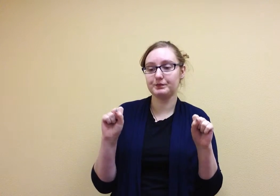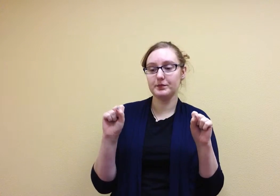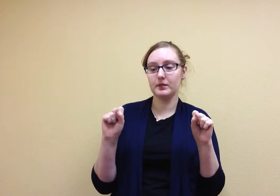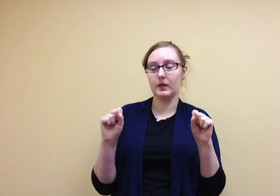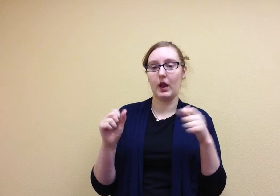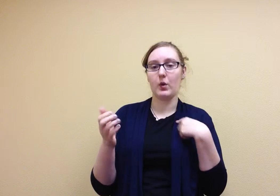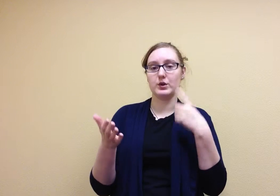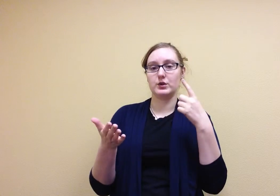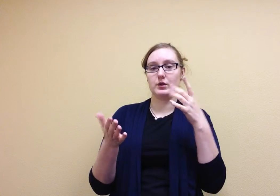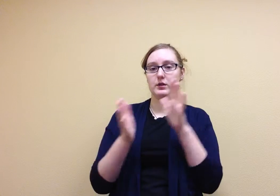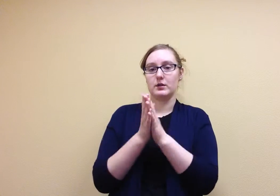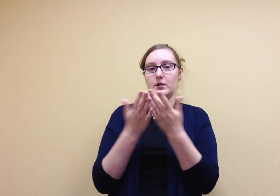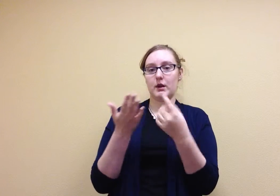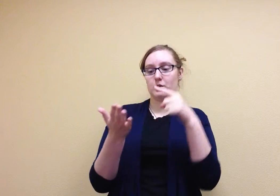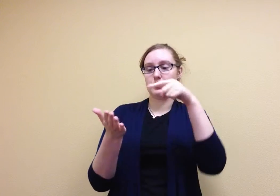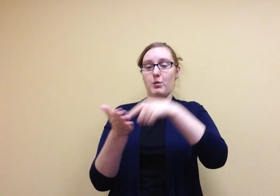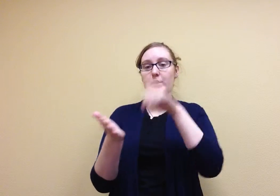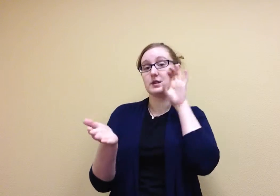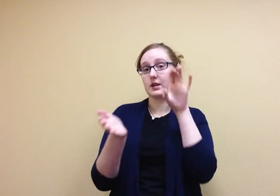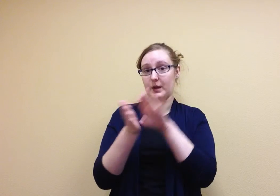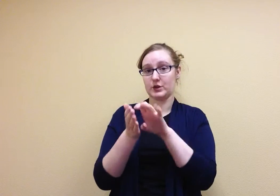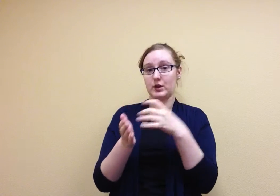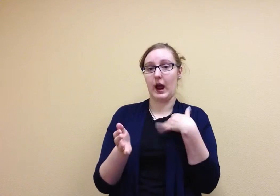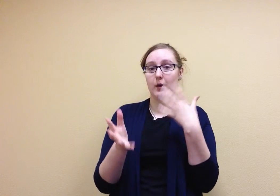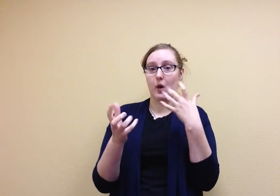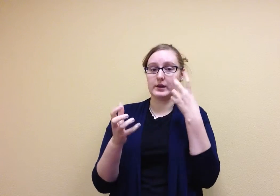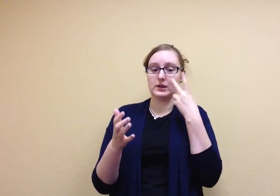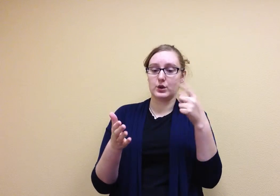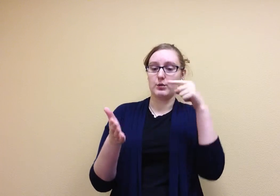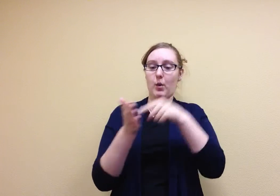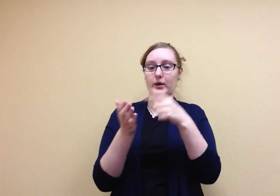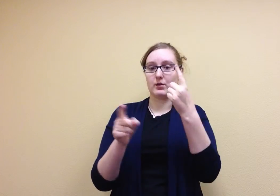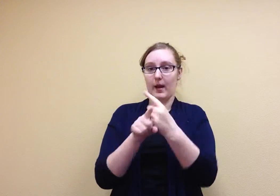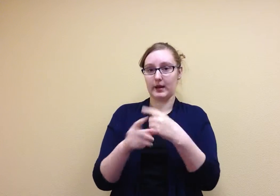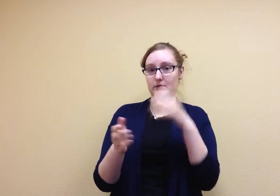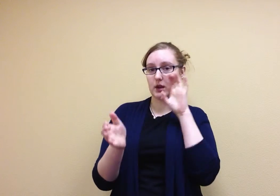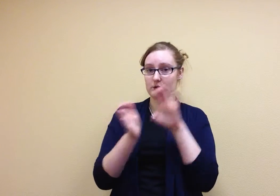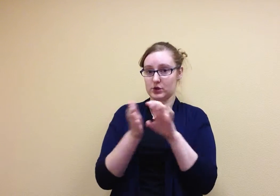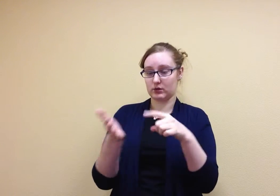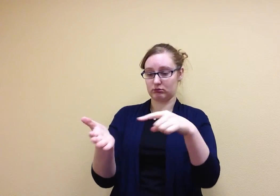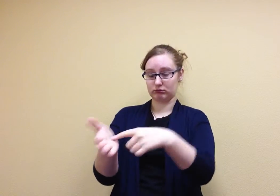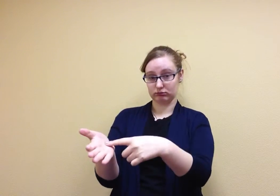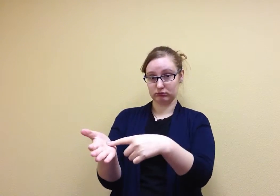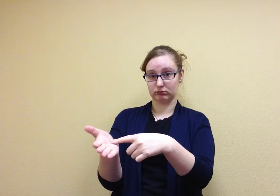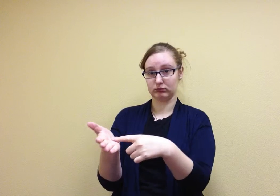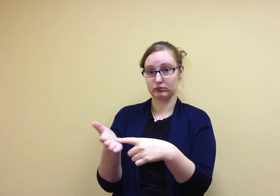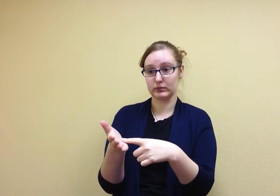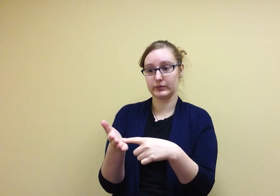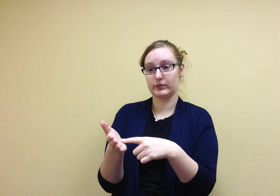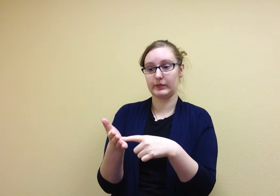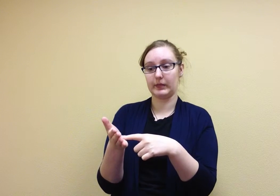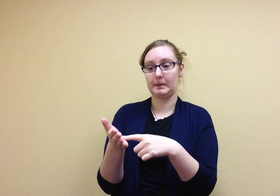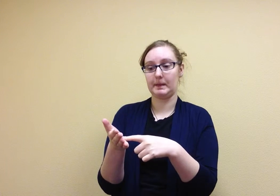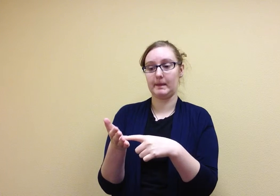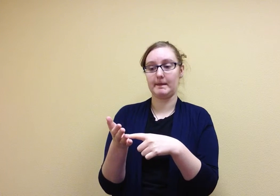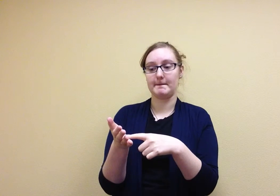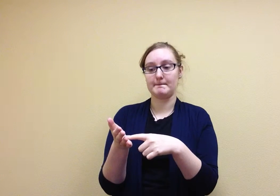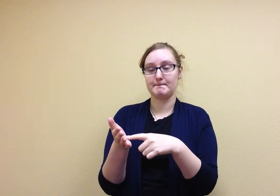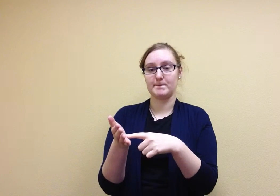Like poles. Put your finger on the picture because I cannot tell if you're not on the right picture. Look at the space between the